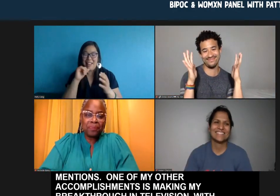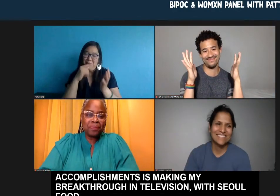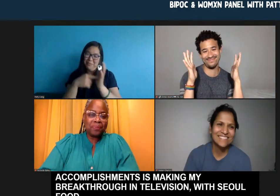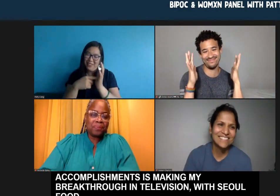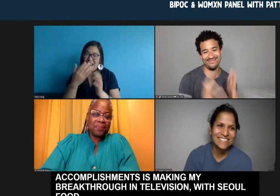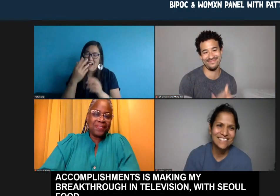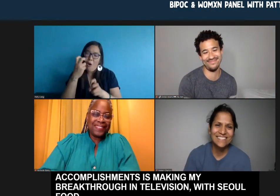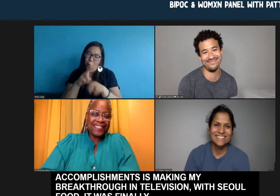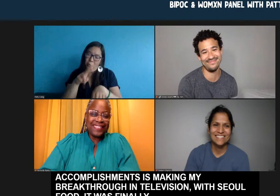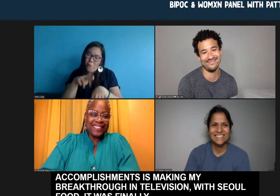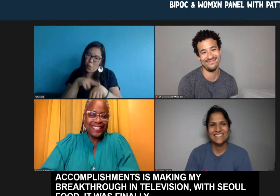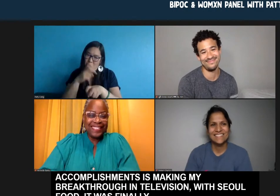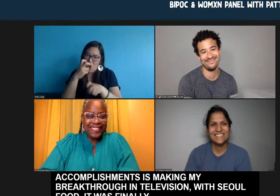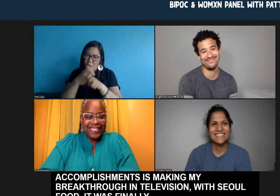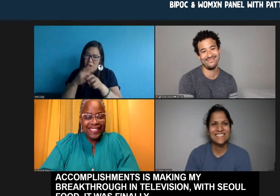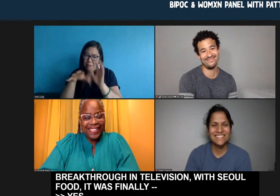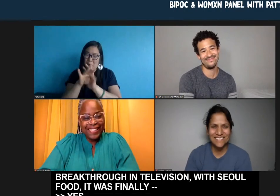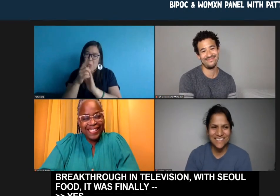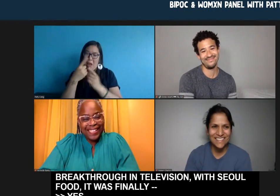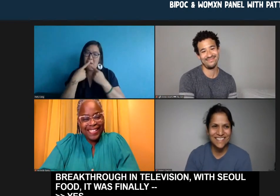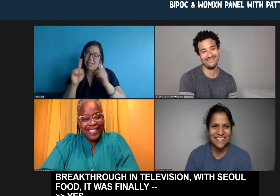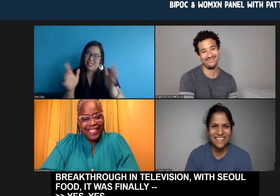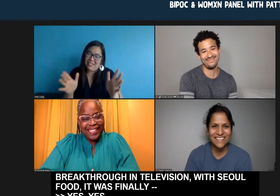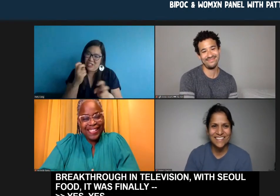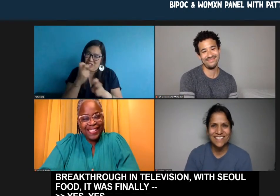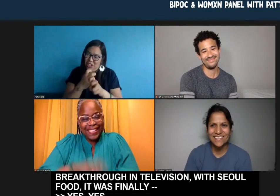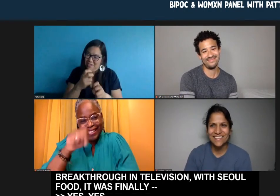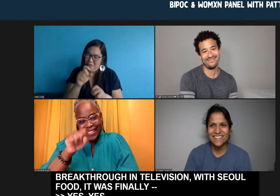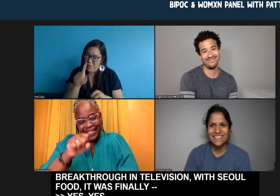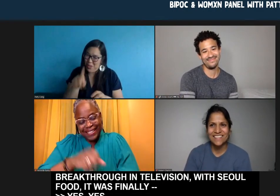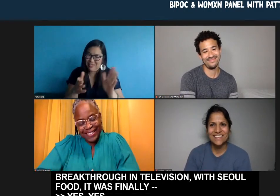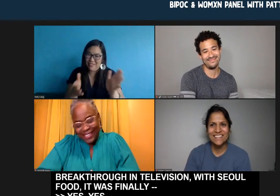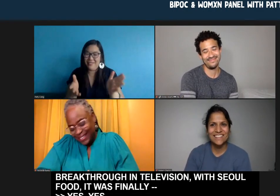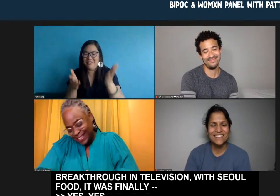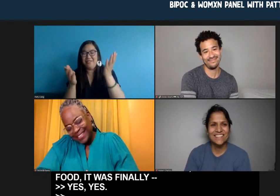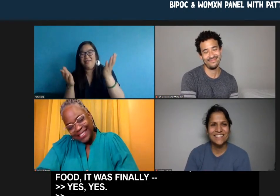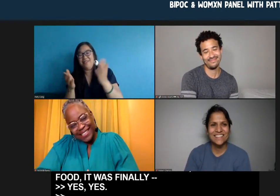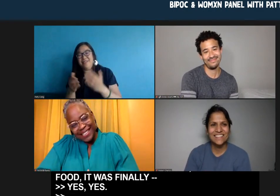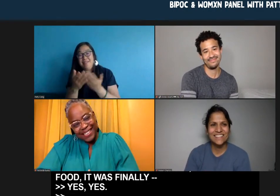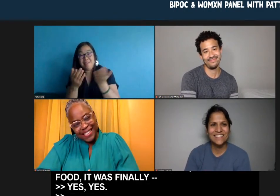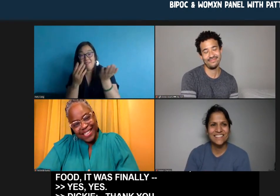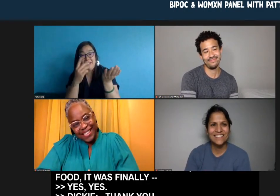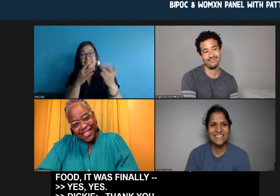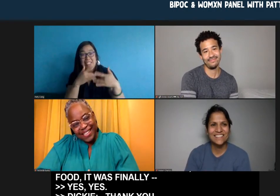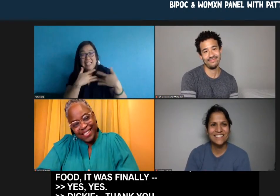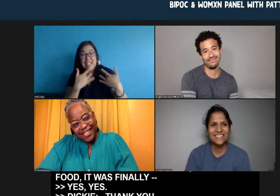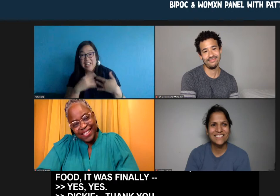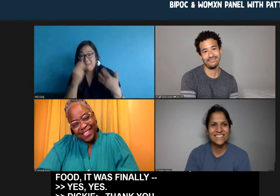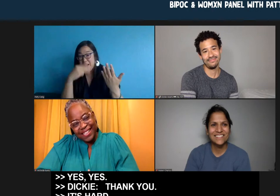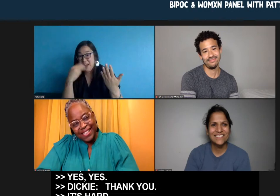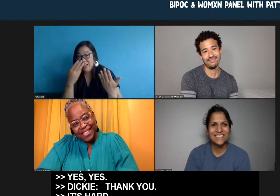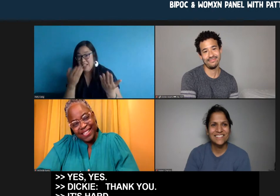yes, yes. Oh, thank you. I know it's hard to pick one accomplishment. I know it's hard out of, you know, everything that we've done, but